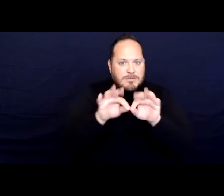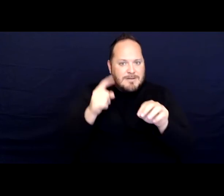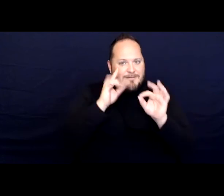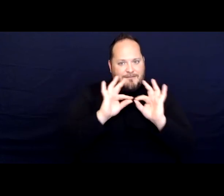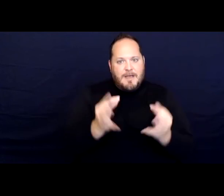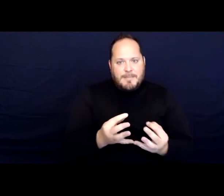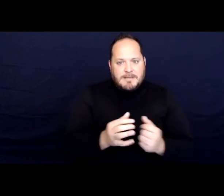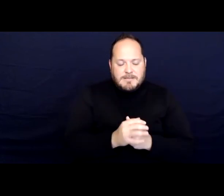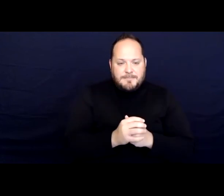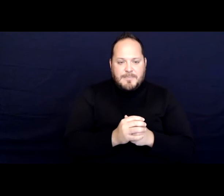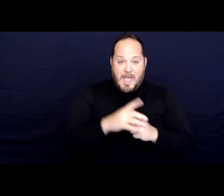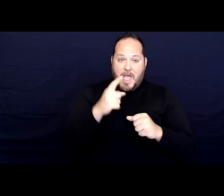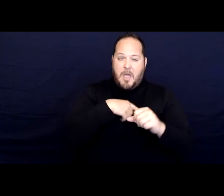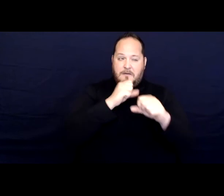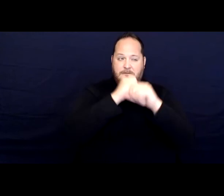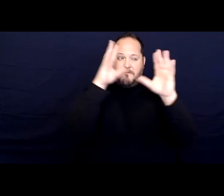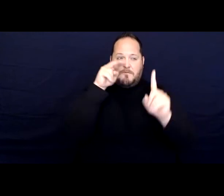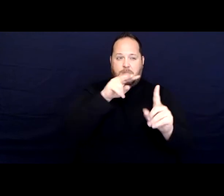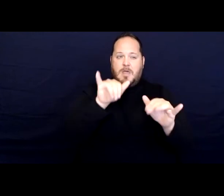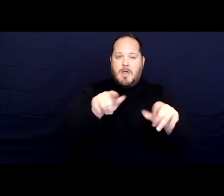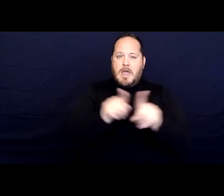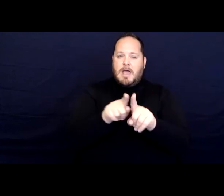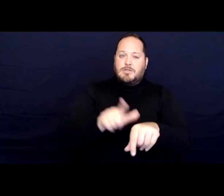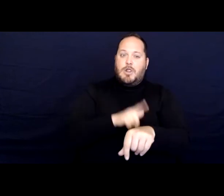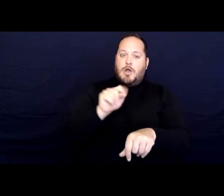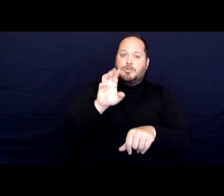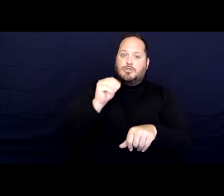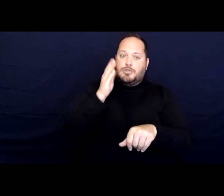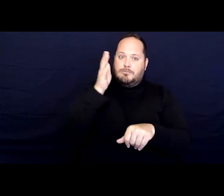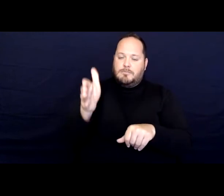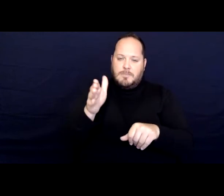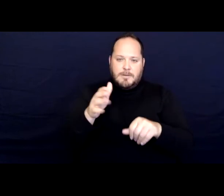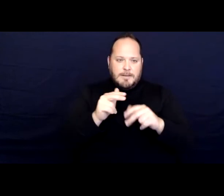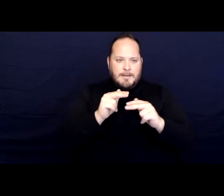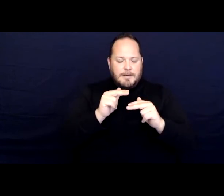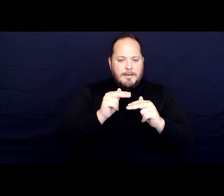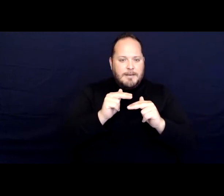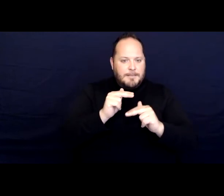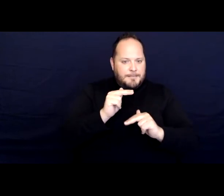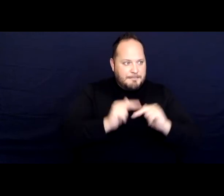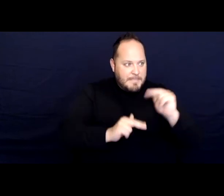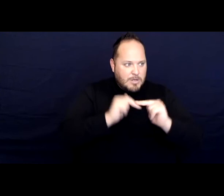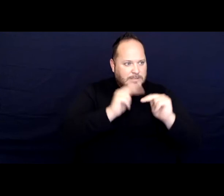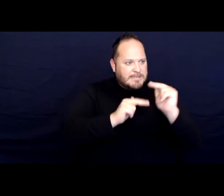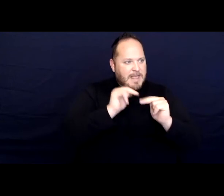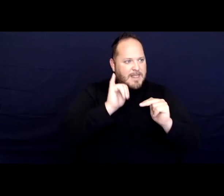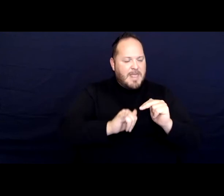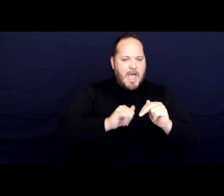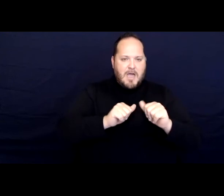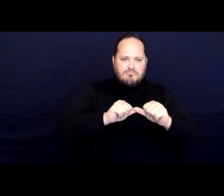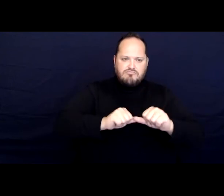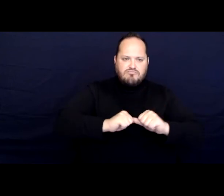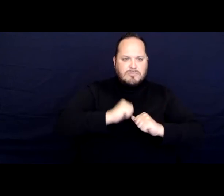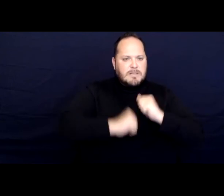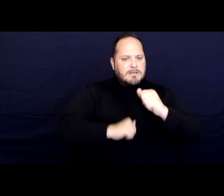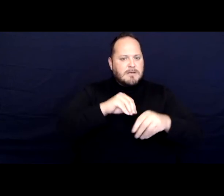of long-term planning, right, of building resiliency in the disability community. If we think about all of these issues as